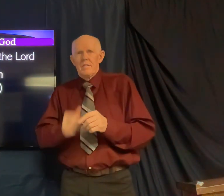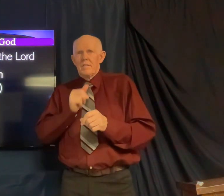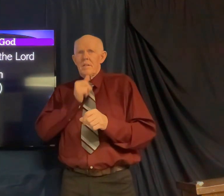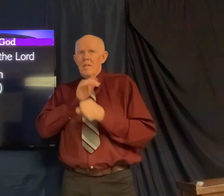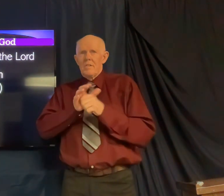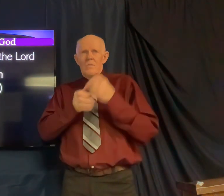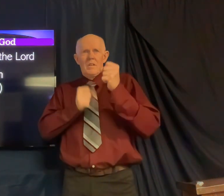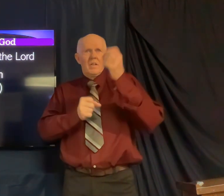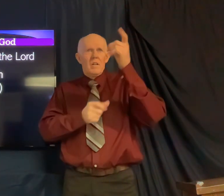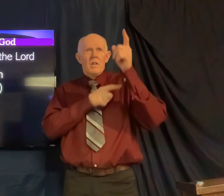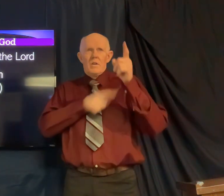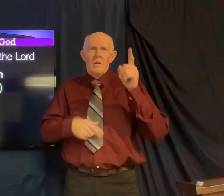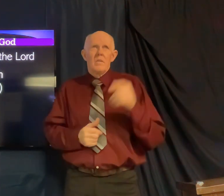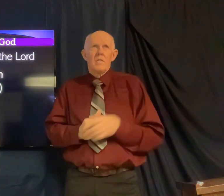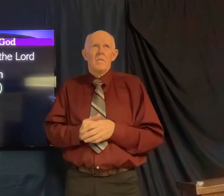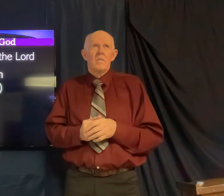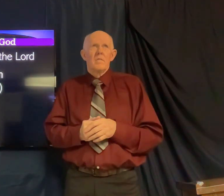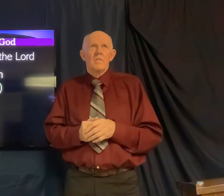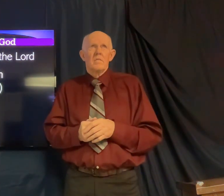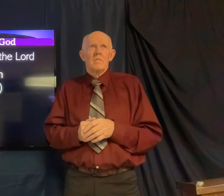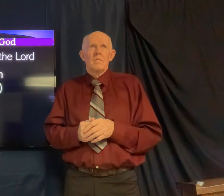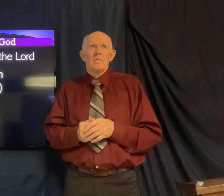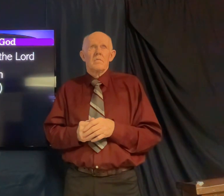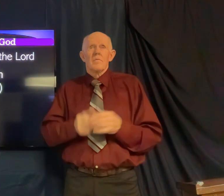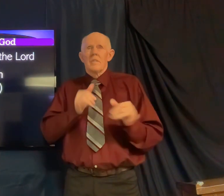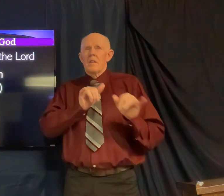things happened, and they didn't trust the Lord.